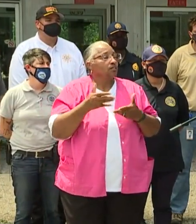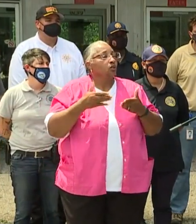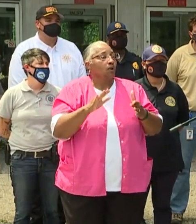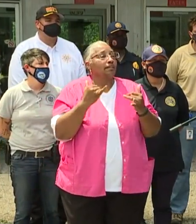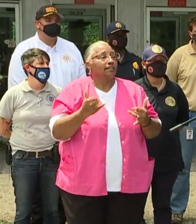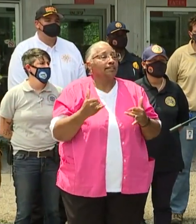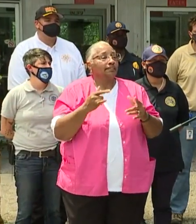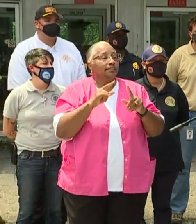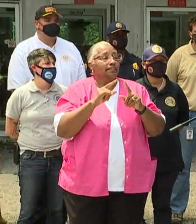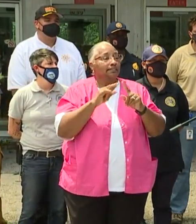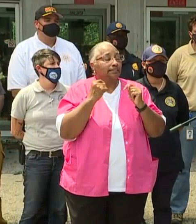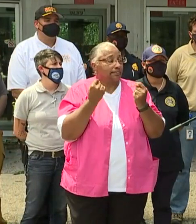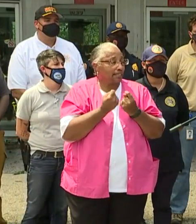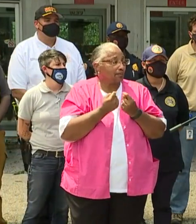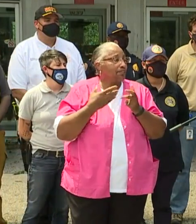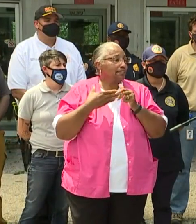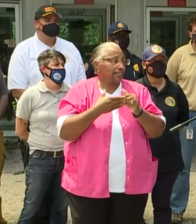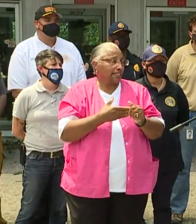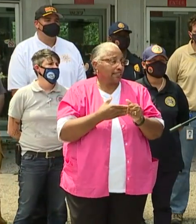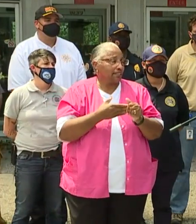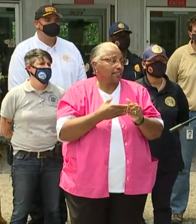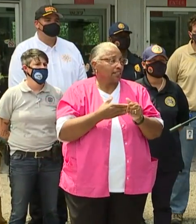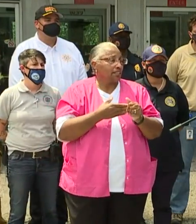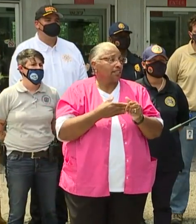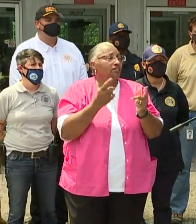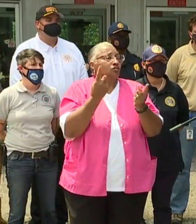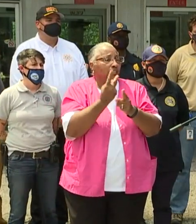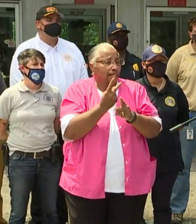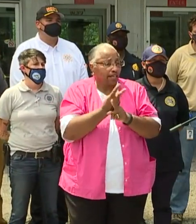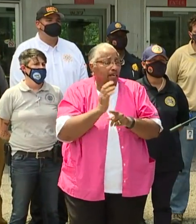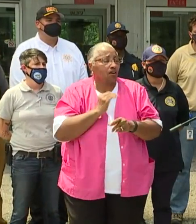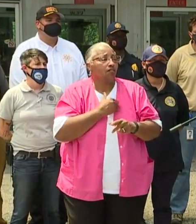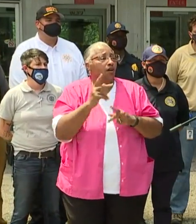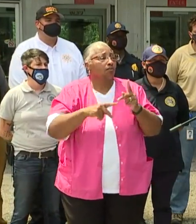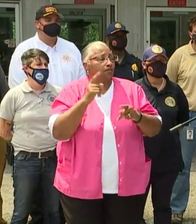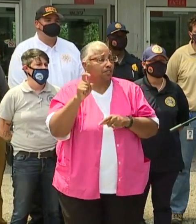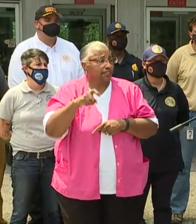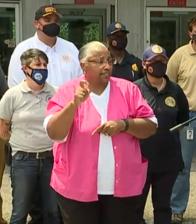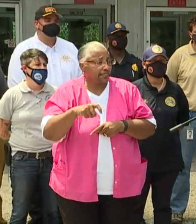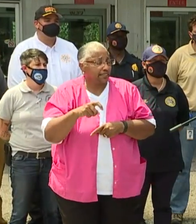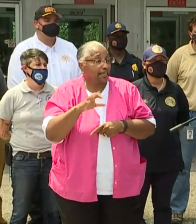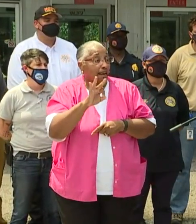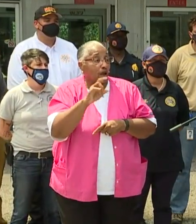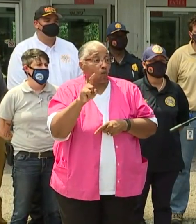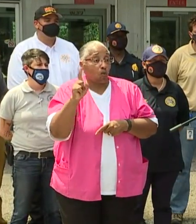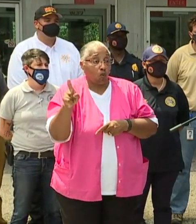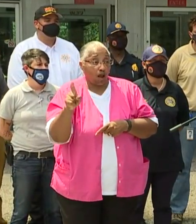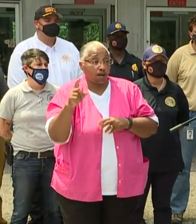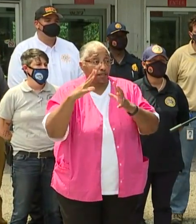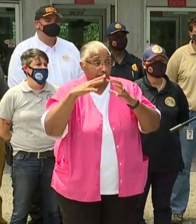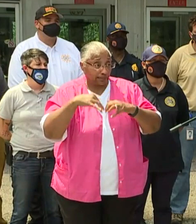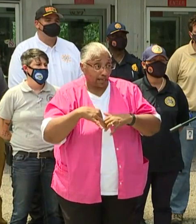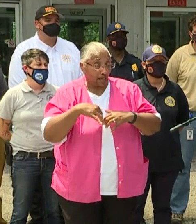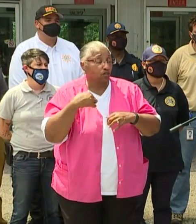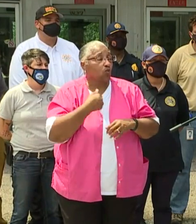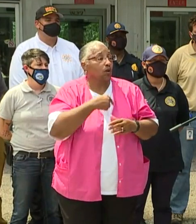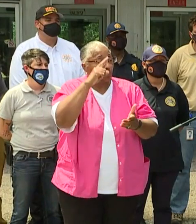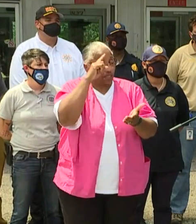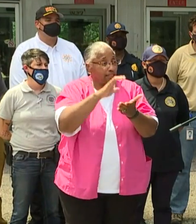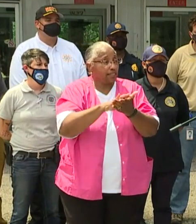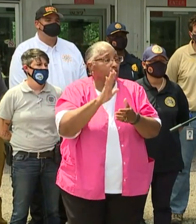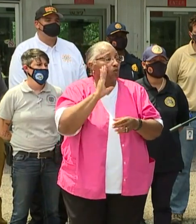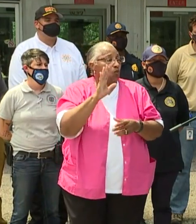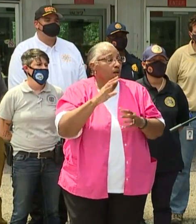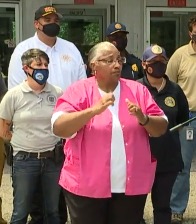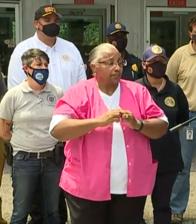this administration is leaving no stone unturned to meet the needs of our people. But as a reminder, 911 is down. We do believe that it will be restored soon.